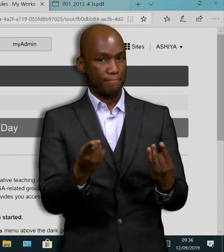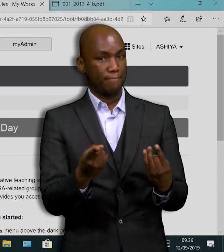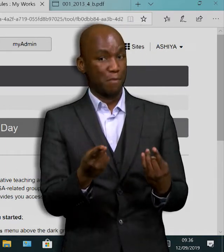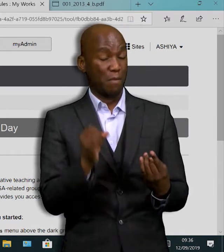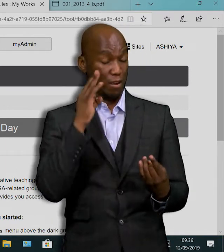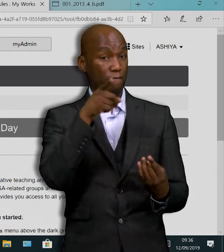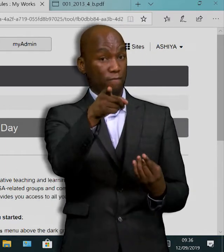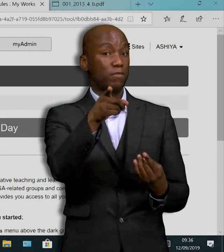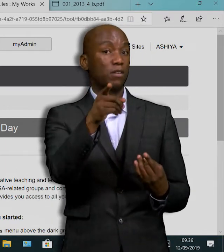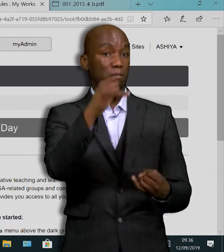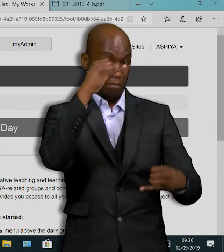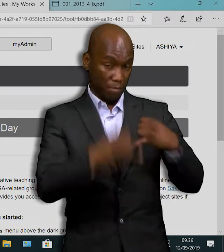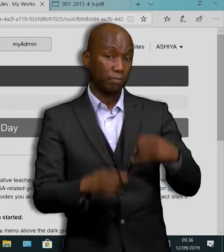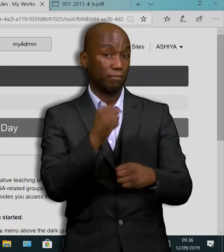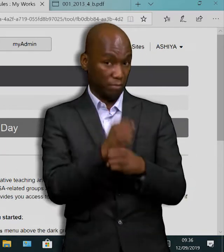system.